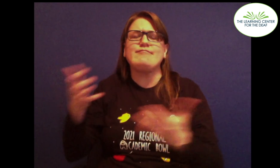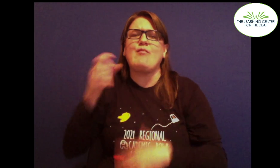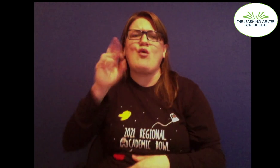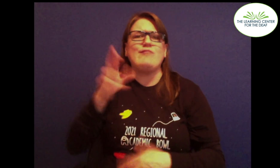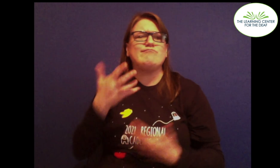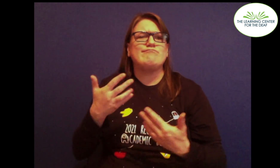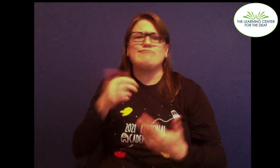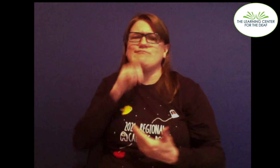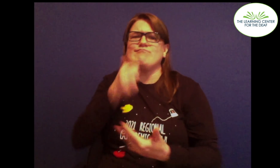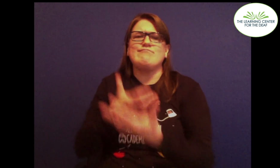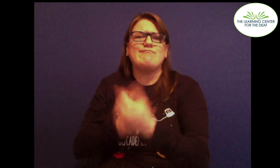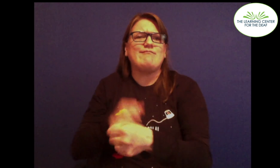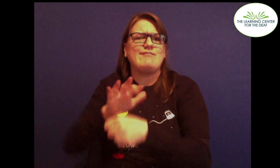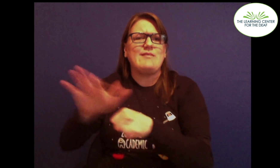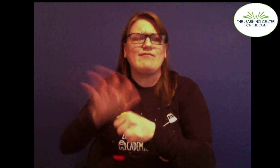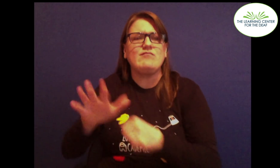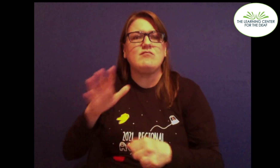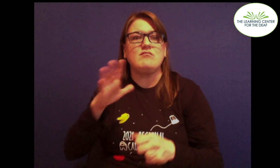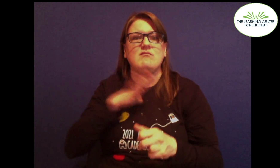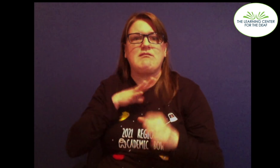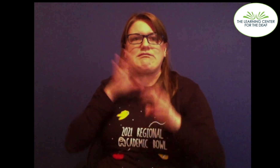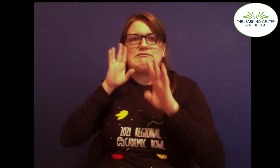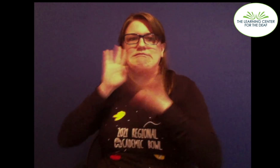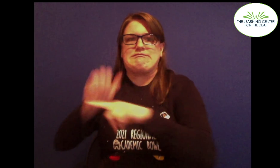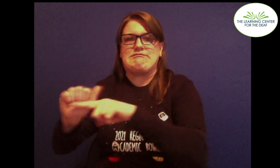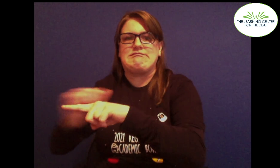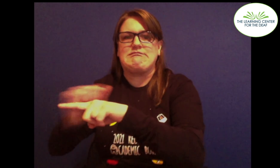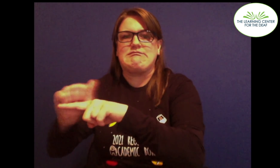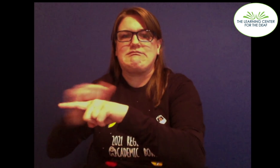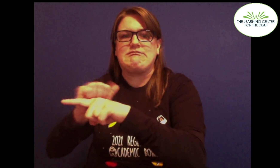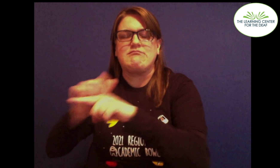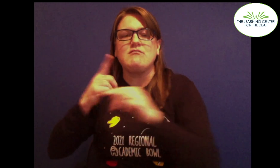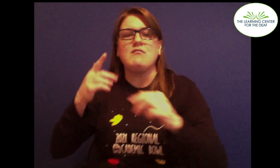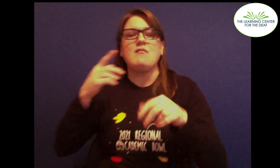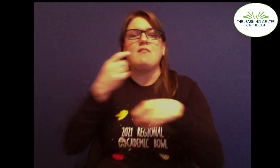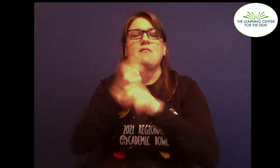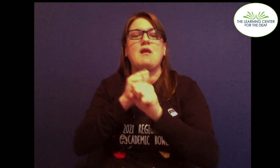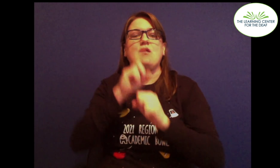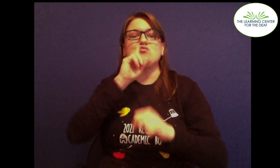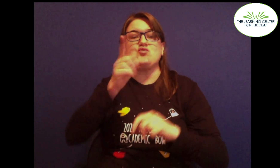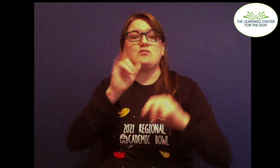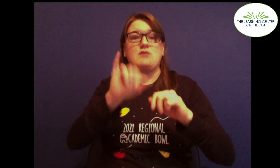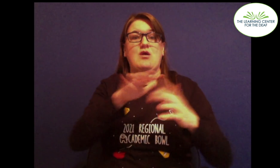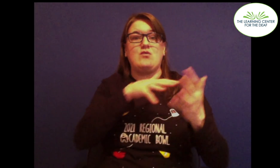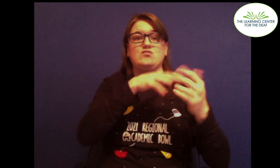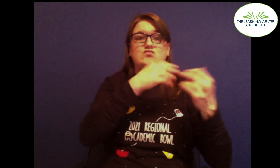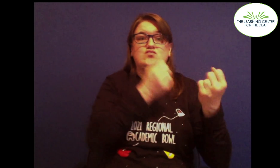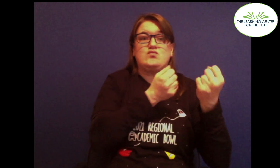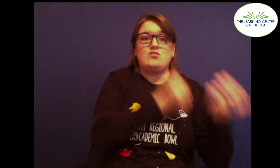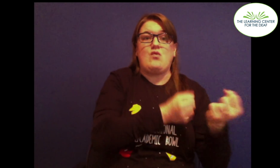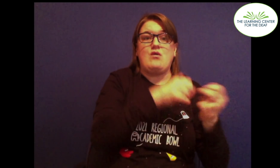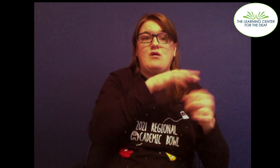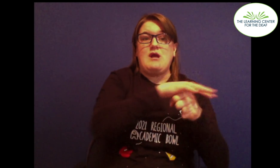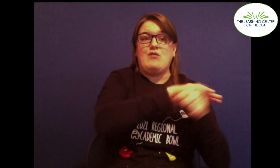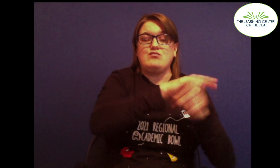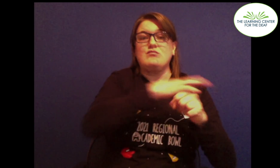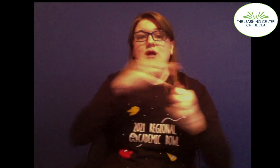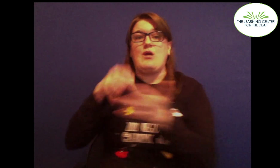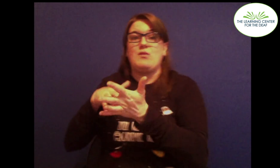we would do this to ensure that areas of strength and weakness in their knowledge base are more balanced and